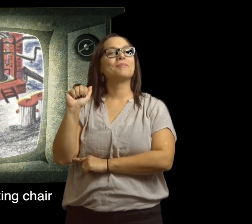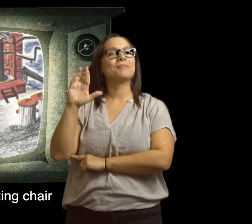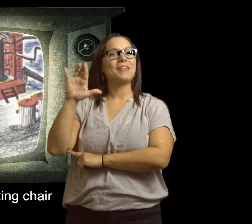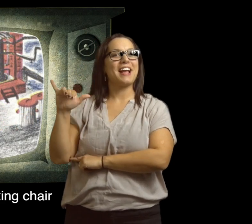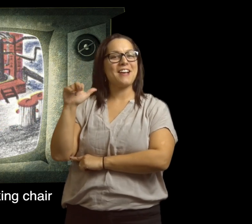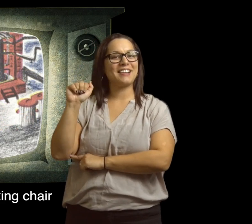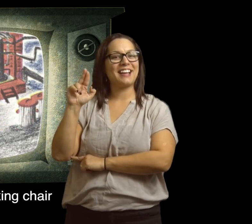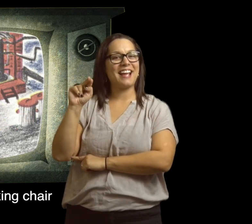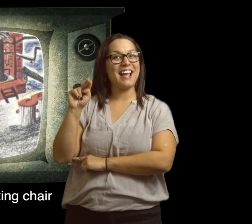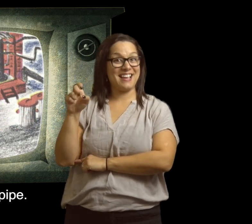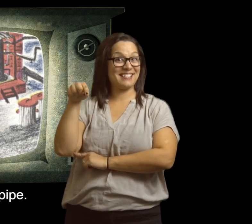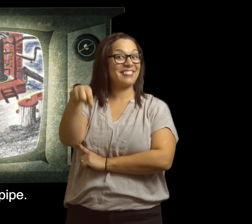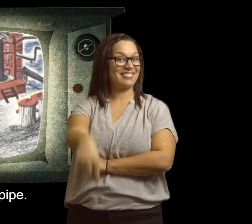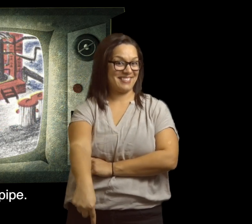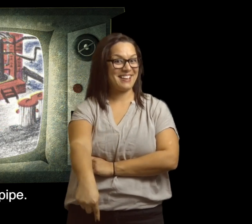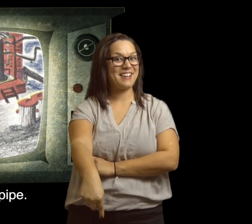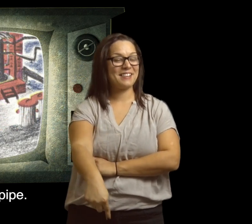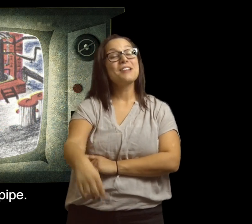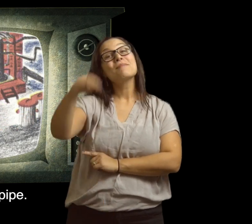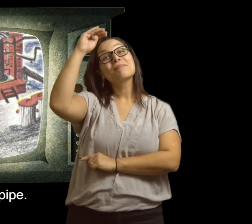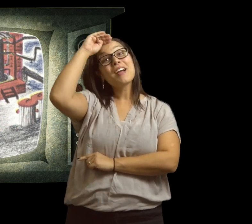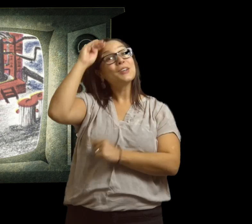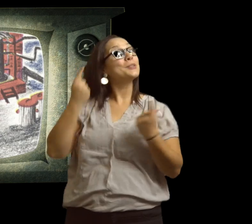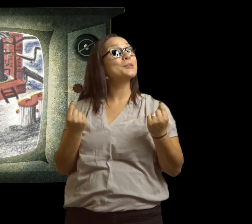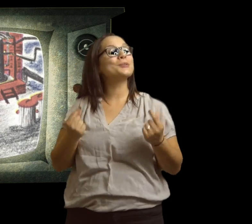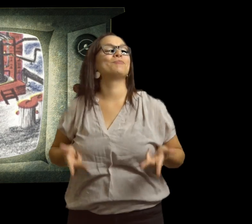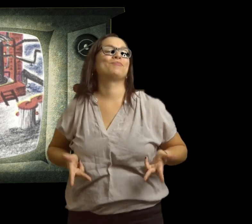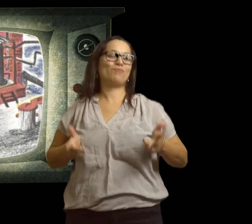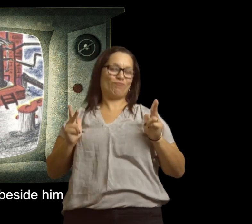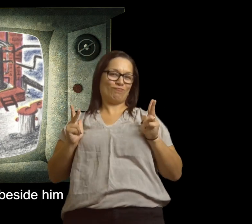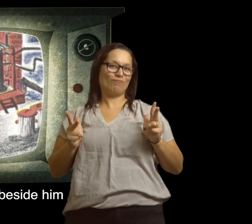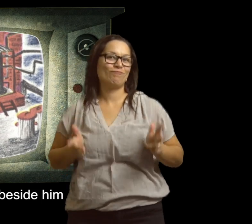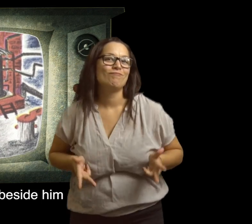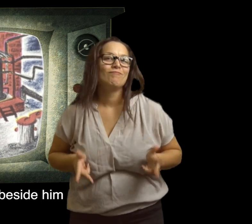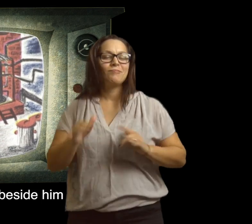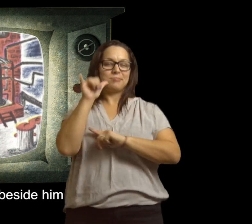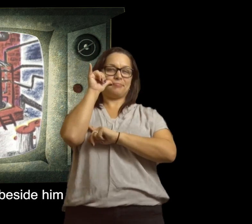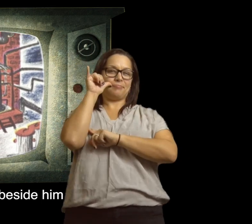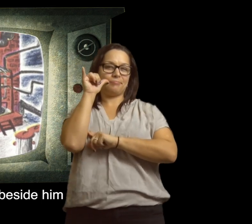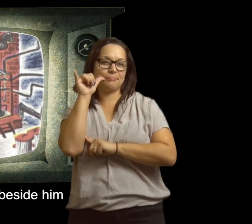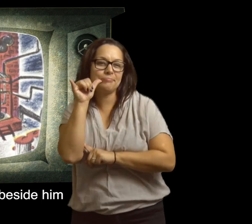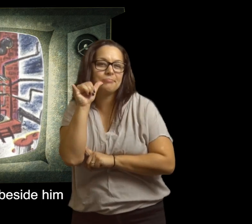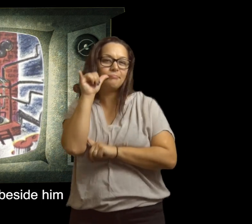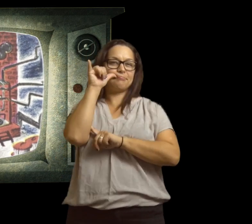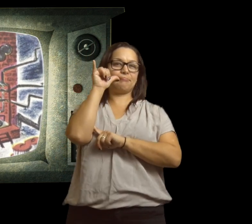Mike in his rocking chair, smoking his pipe, and Mary Ann beside